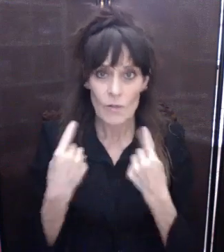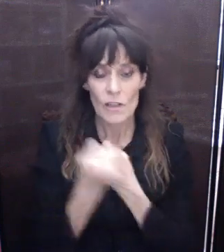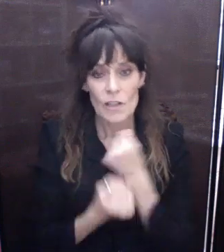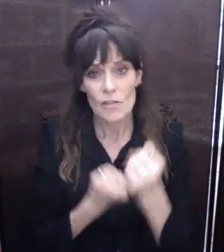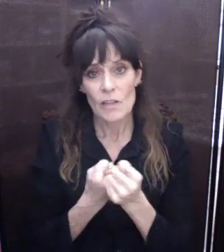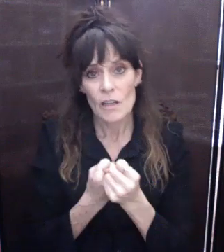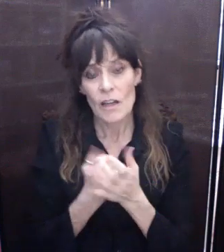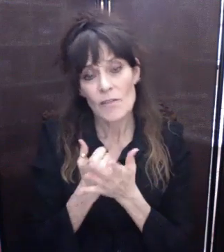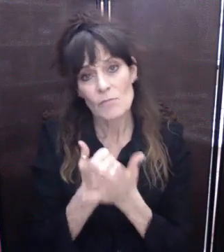men,